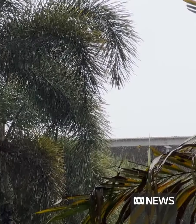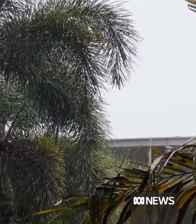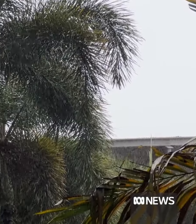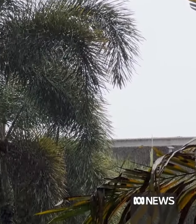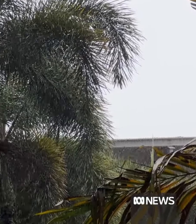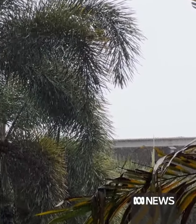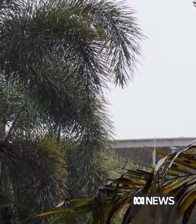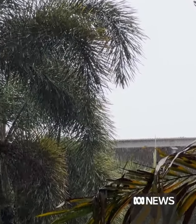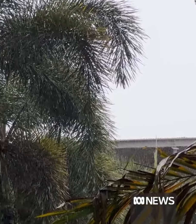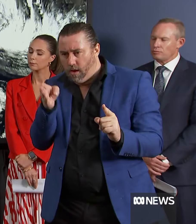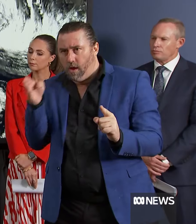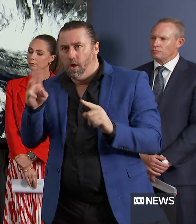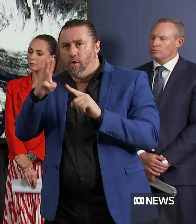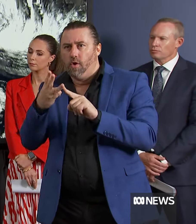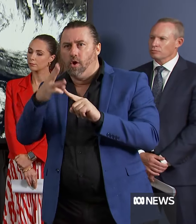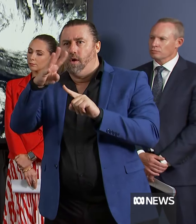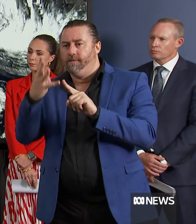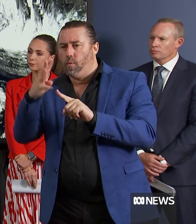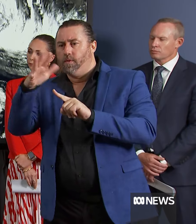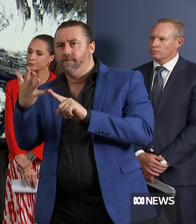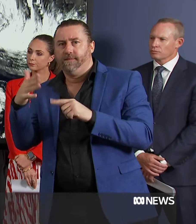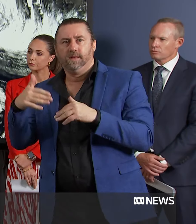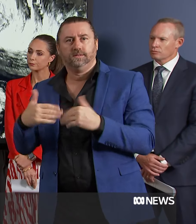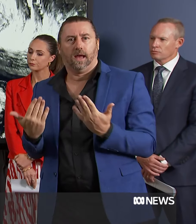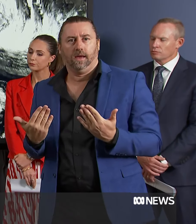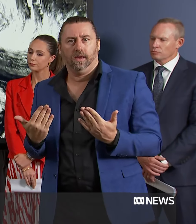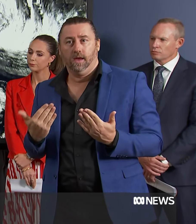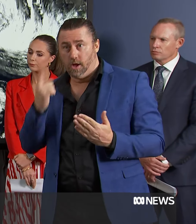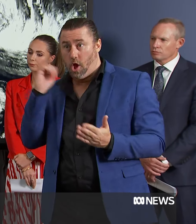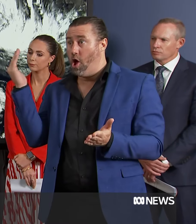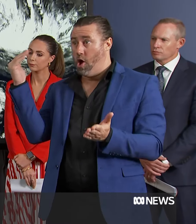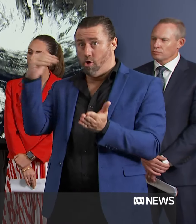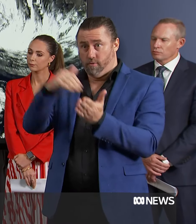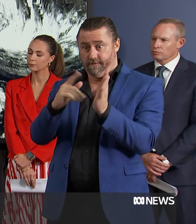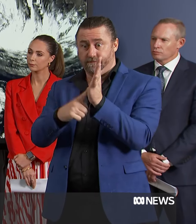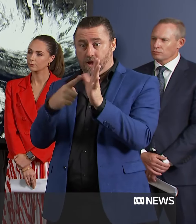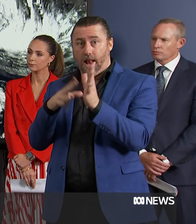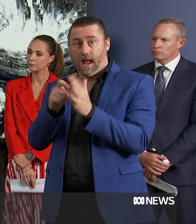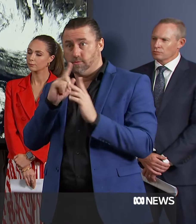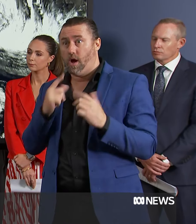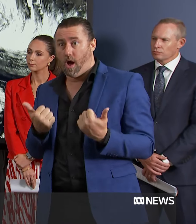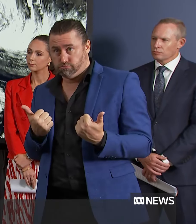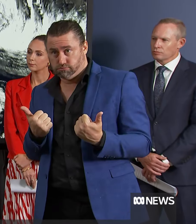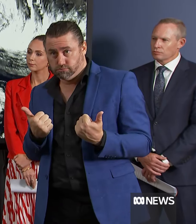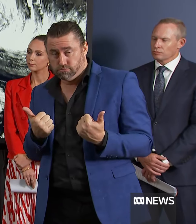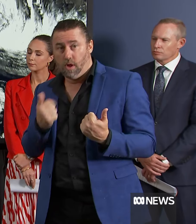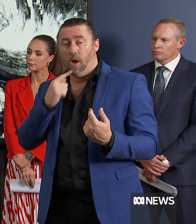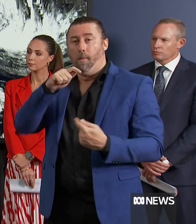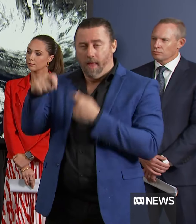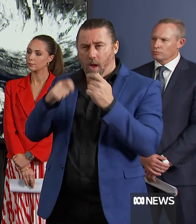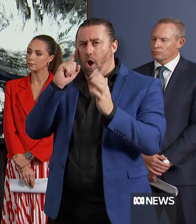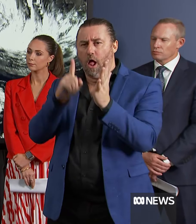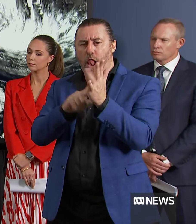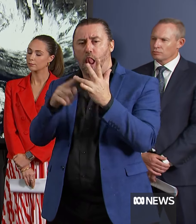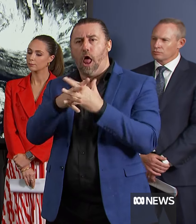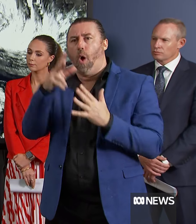tomorrow night. After the cyclone crosses the coast, it's then expected to weaken into a tropical